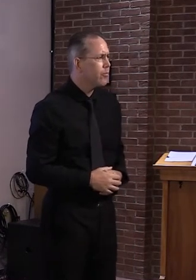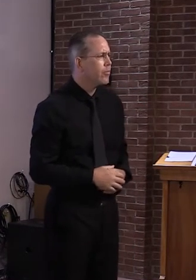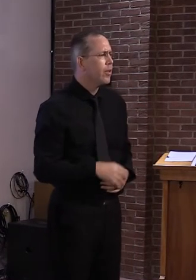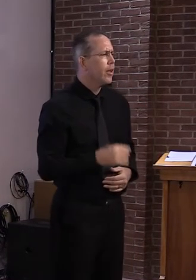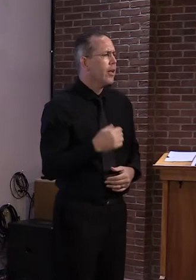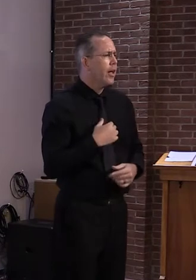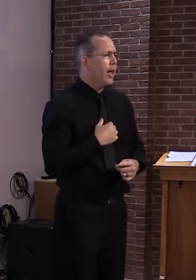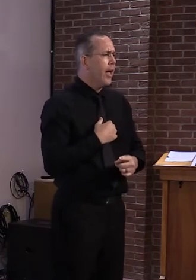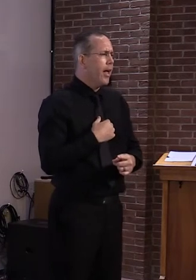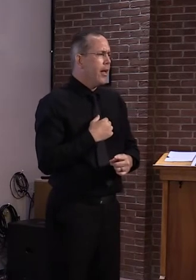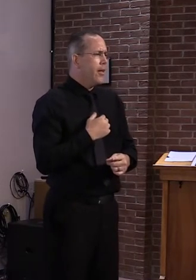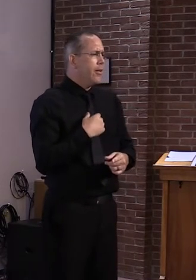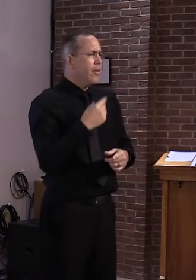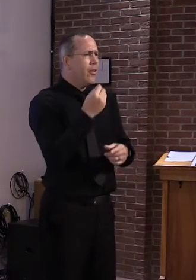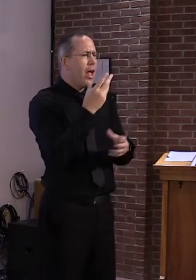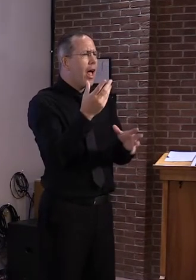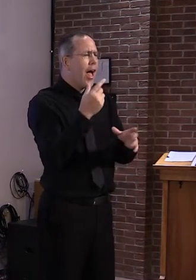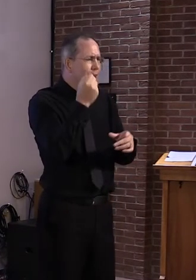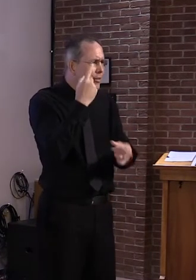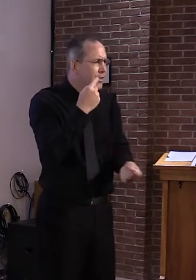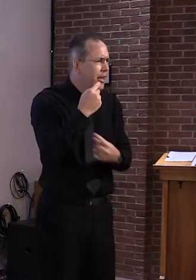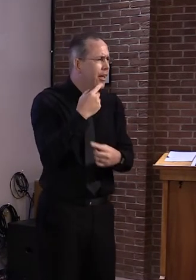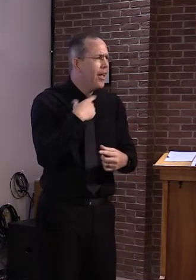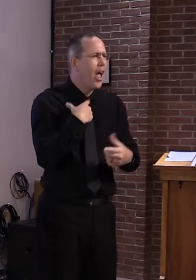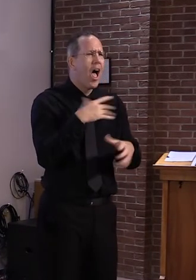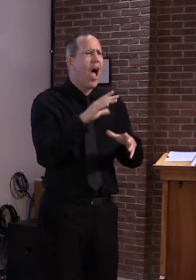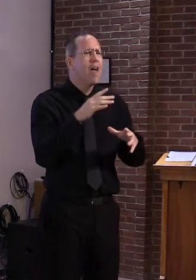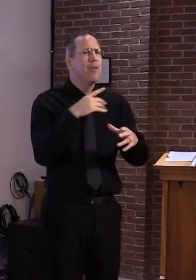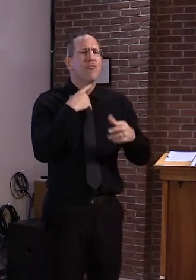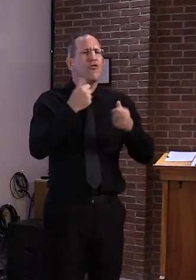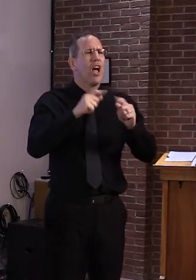anybody. It's more about education.